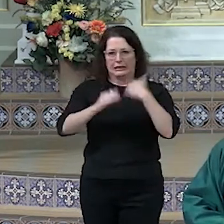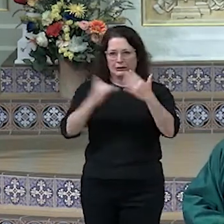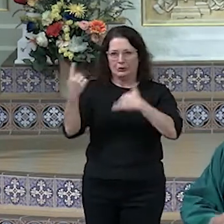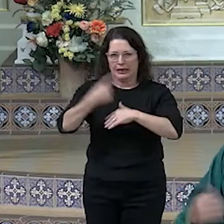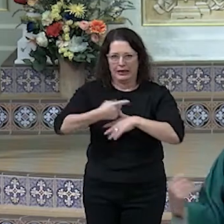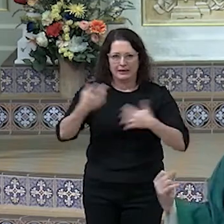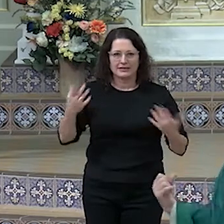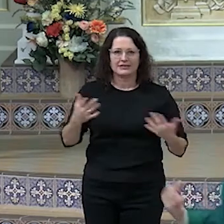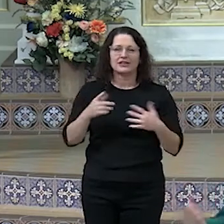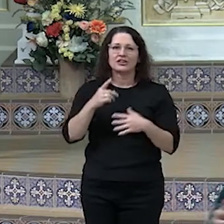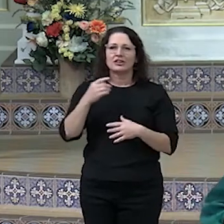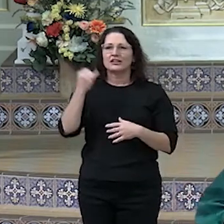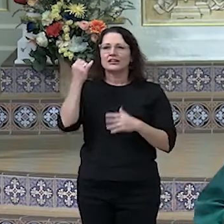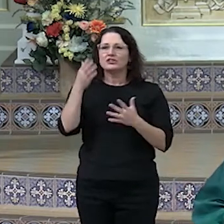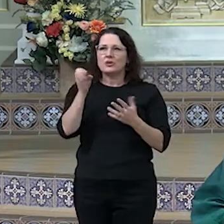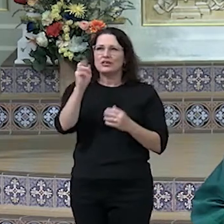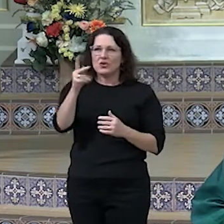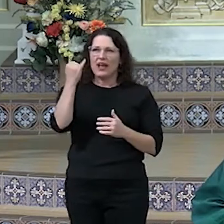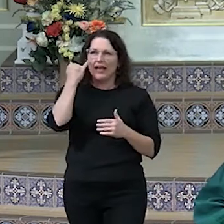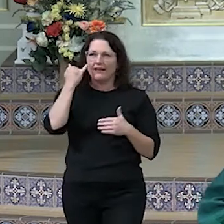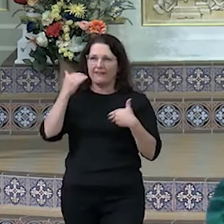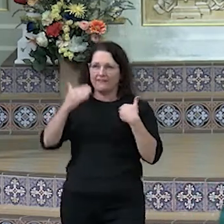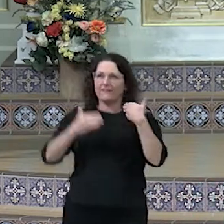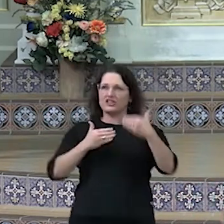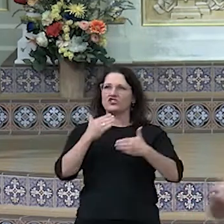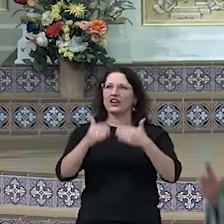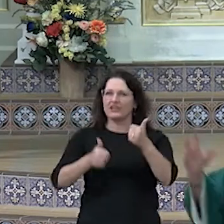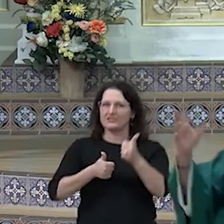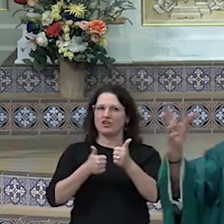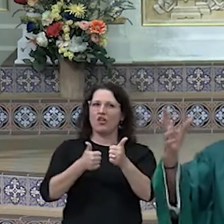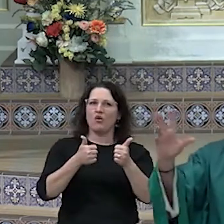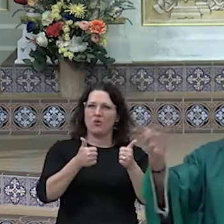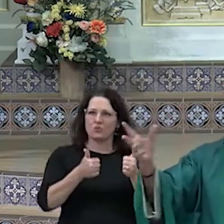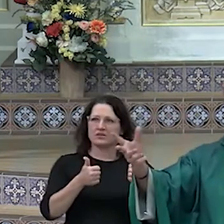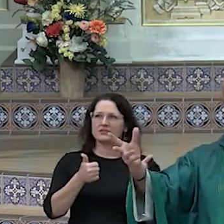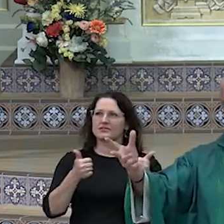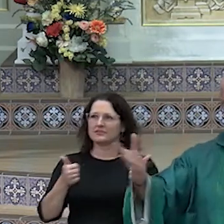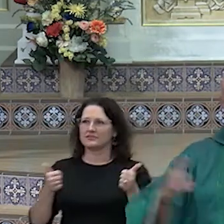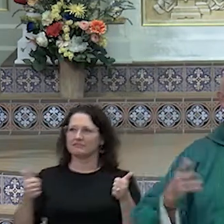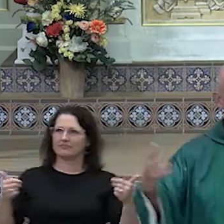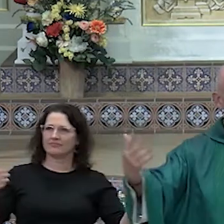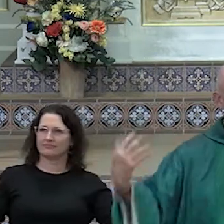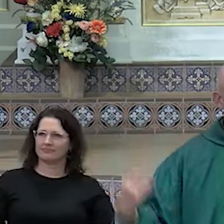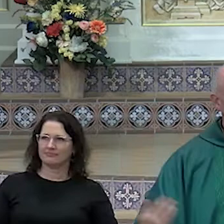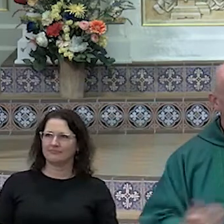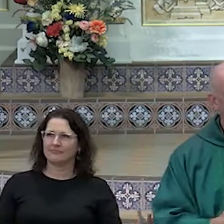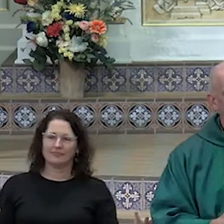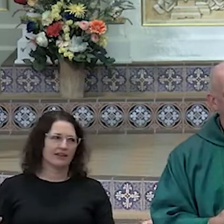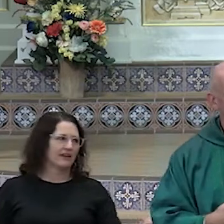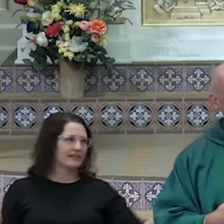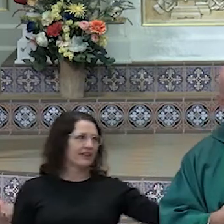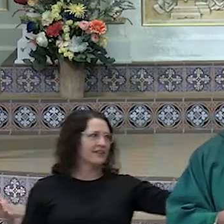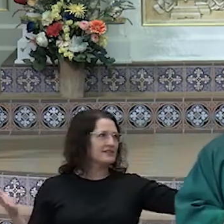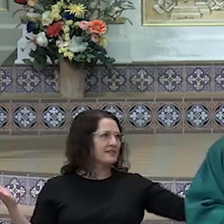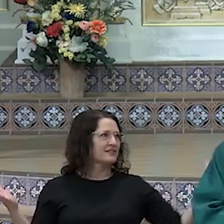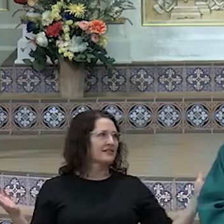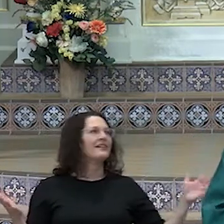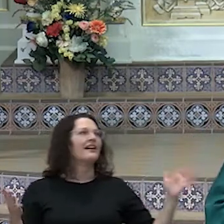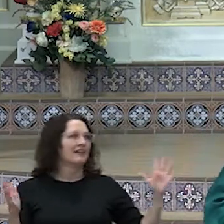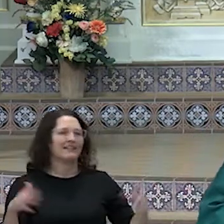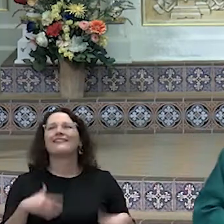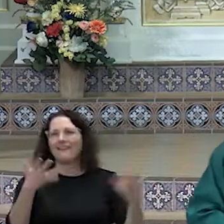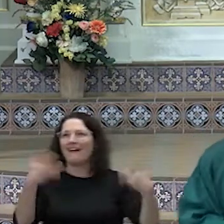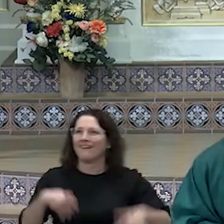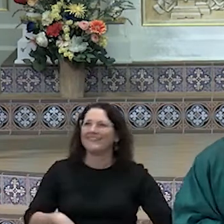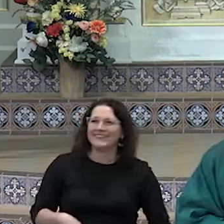today. So it's okay if she sneaks up on me. Okay, so she's got to be in the same shot. So,